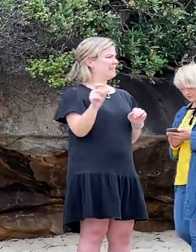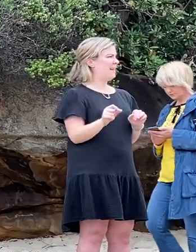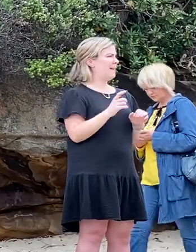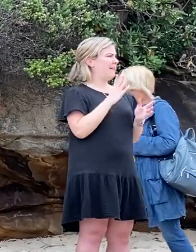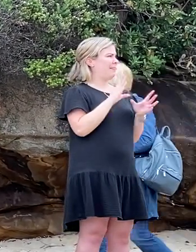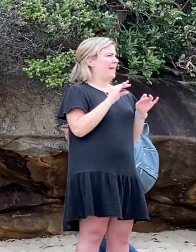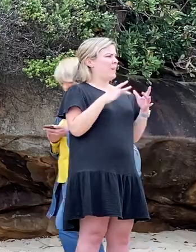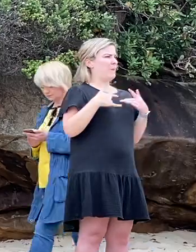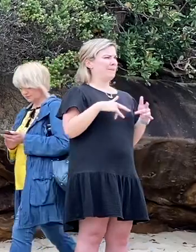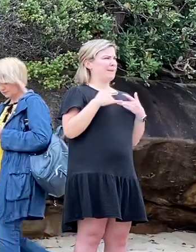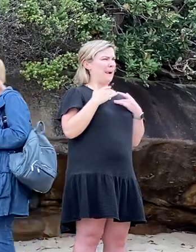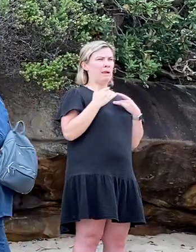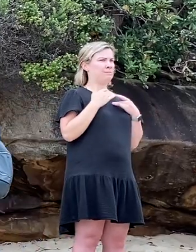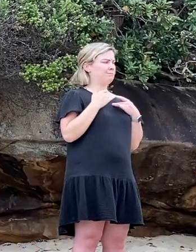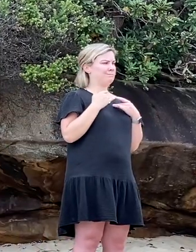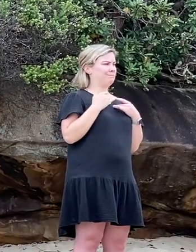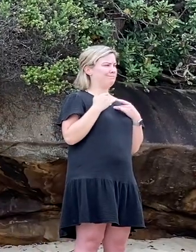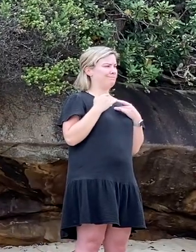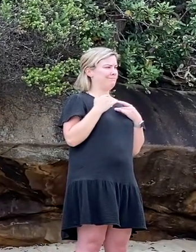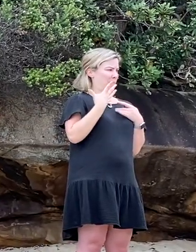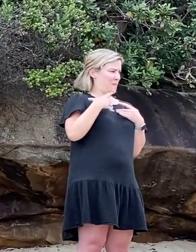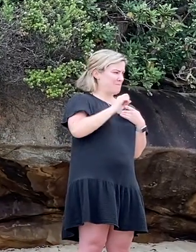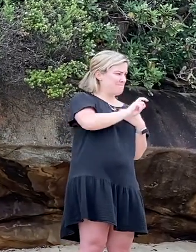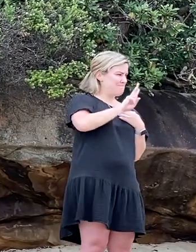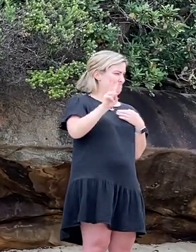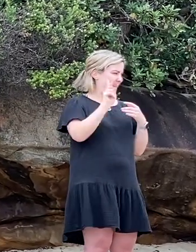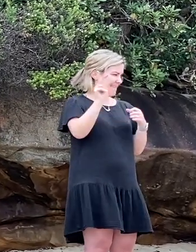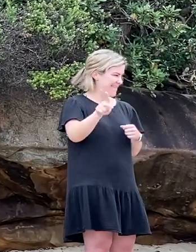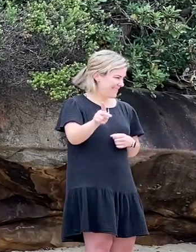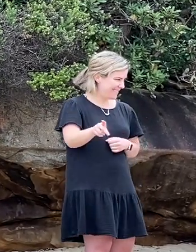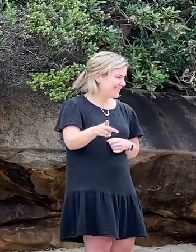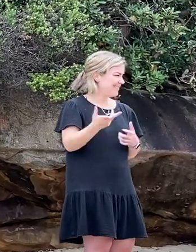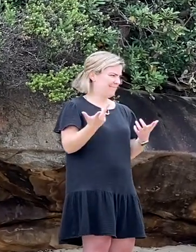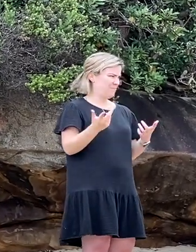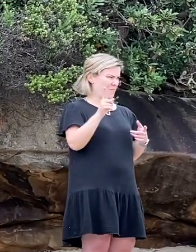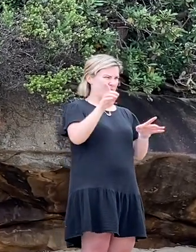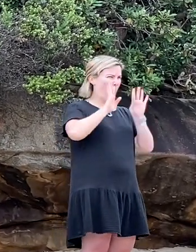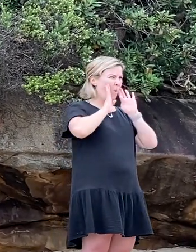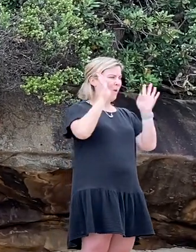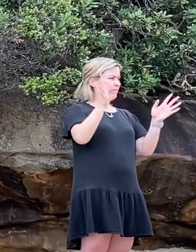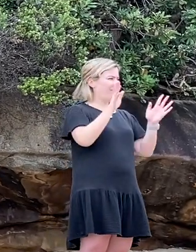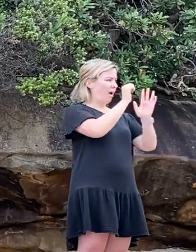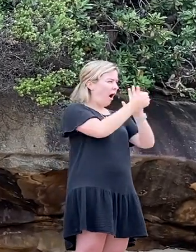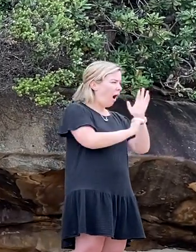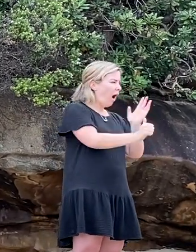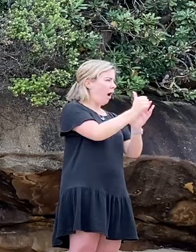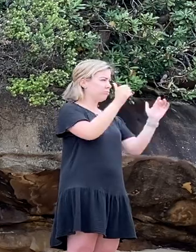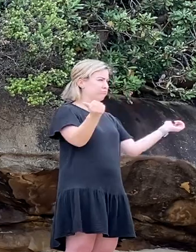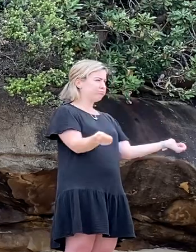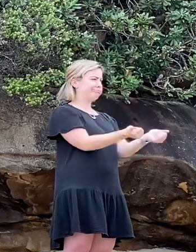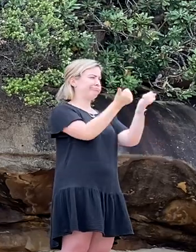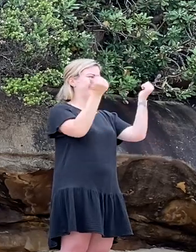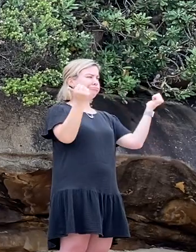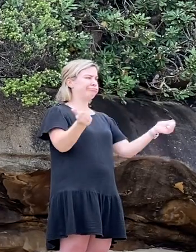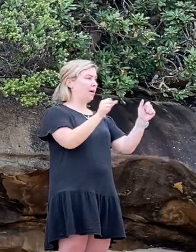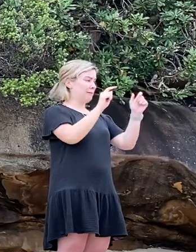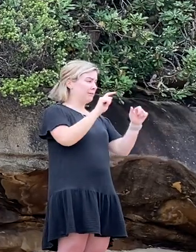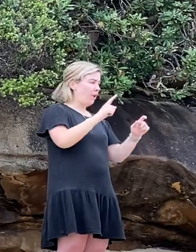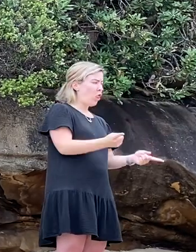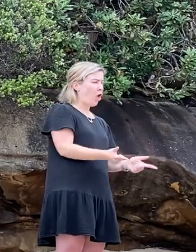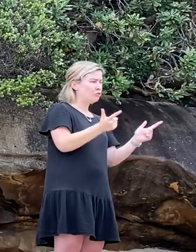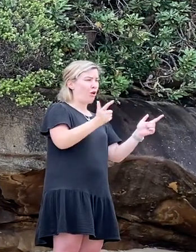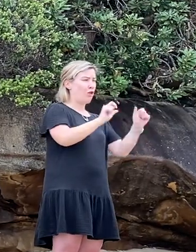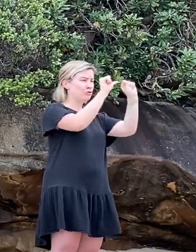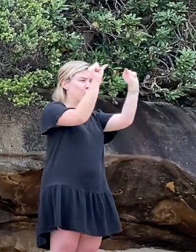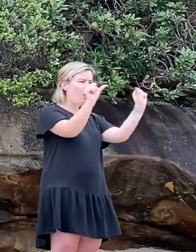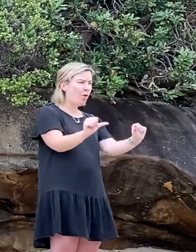back. You can't help it. You get lured back to this wonderful place, which is full of art and sculpture. It was